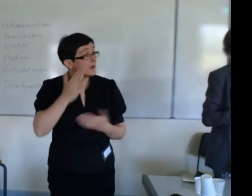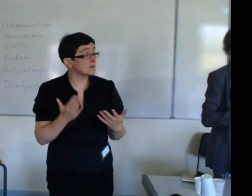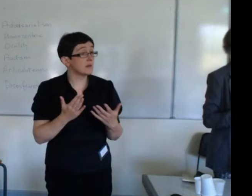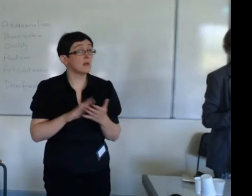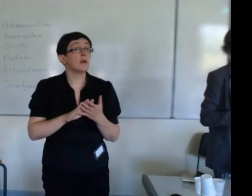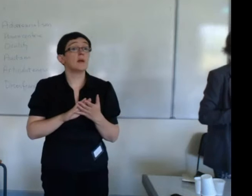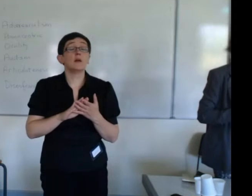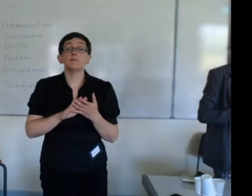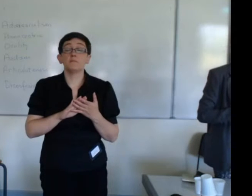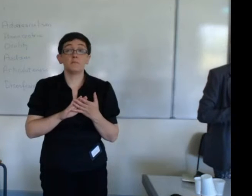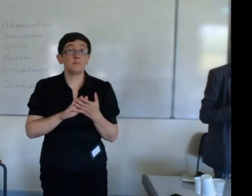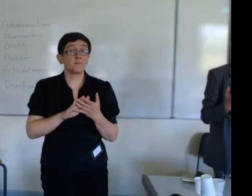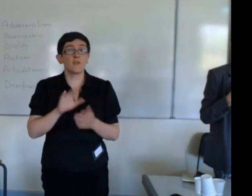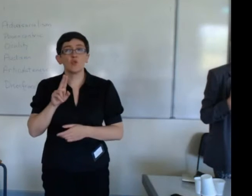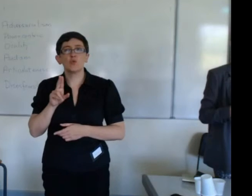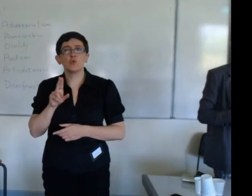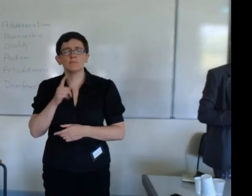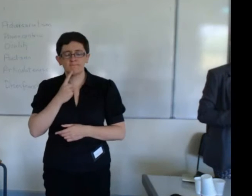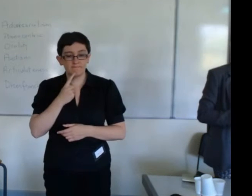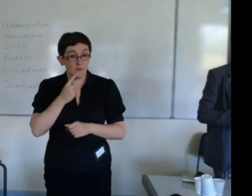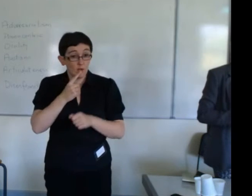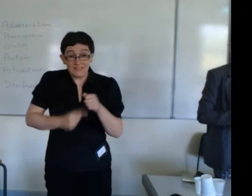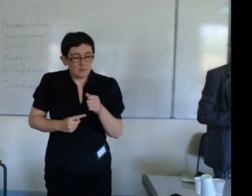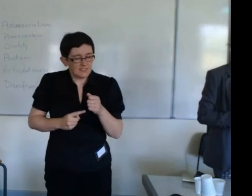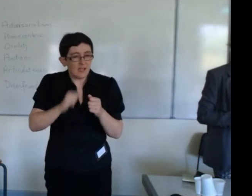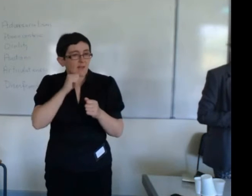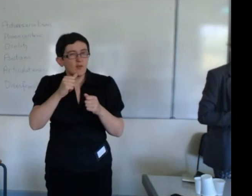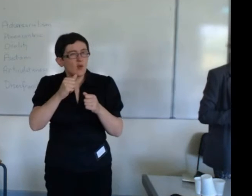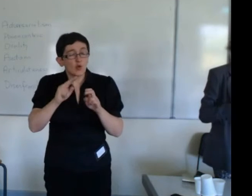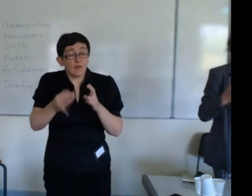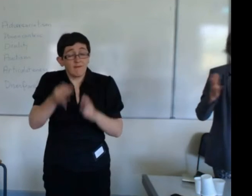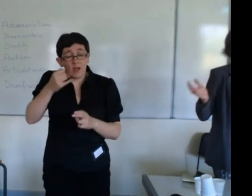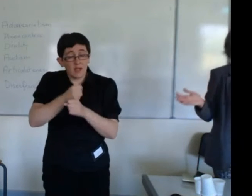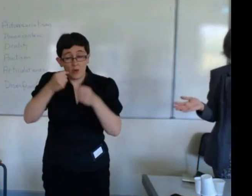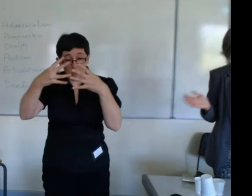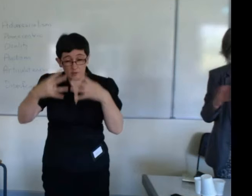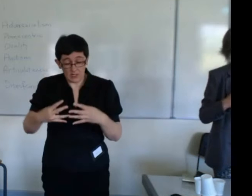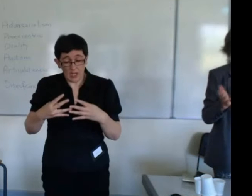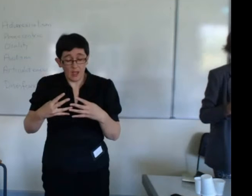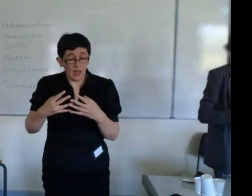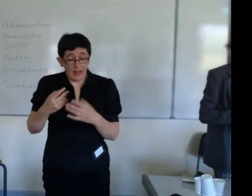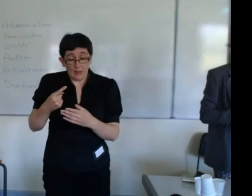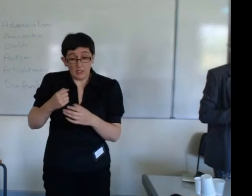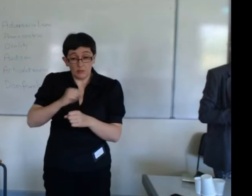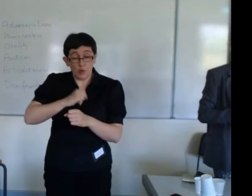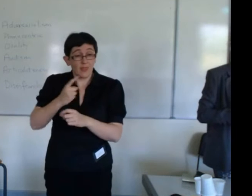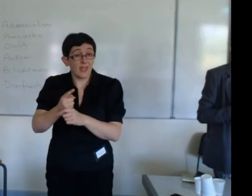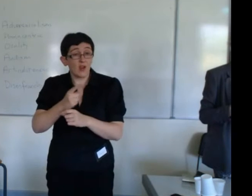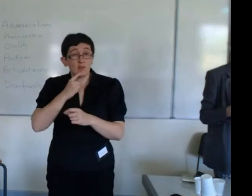find anything on UK on disabled women, and that's not because it's not there, it's because I wouldn't have a huge amount of time to do